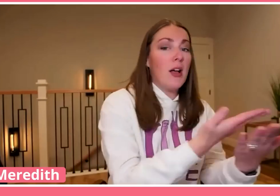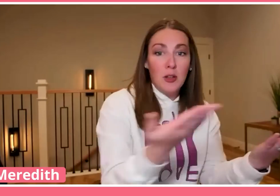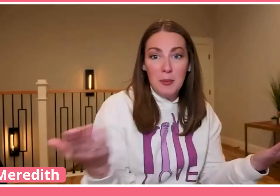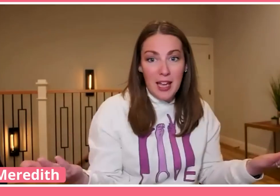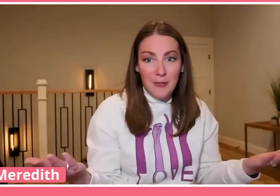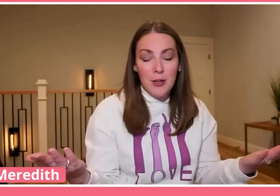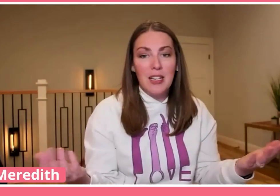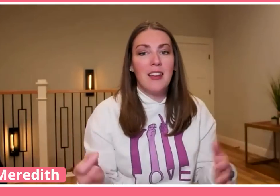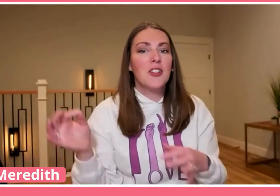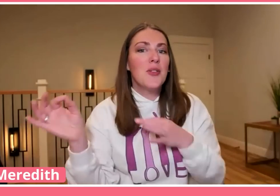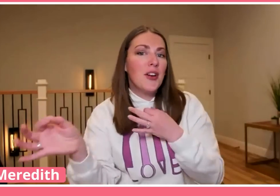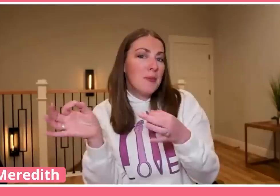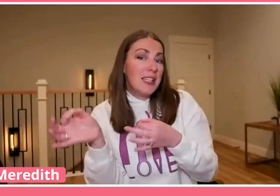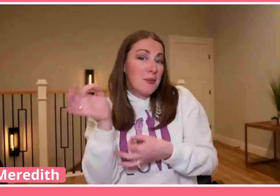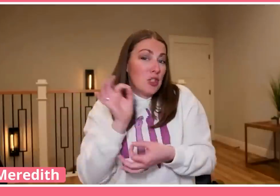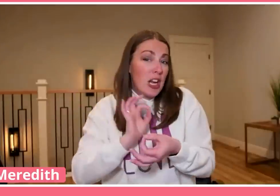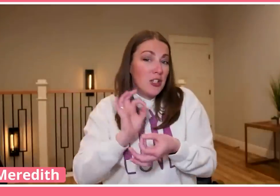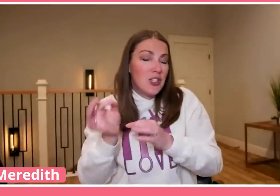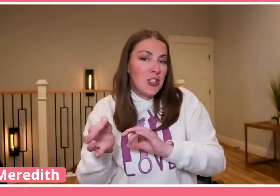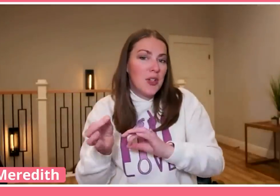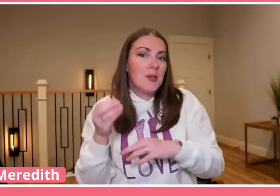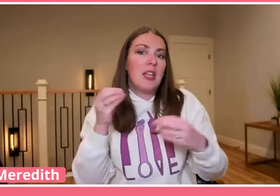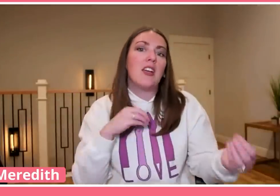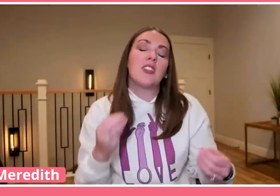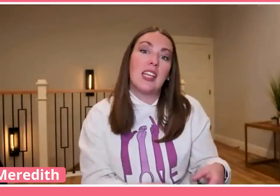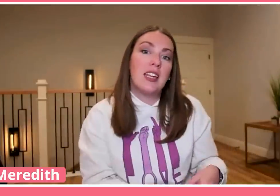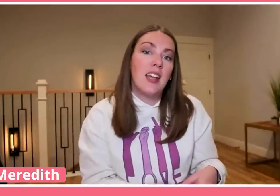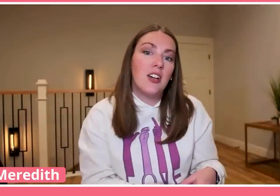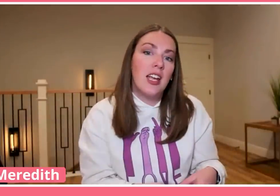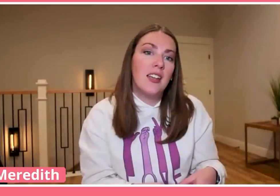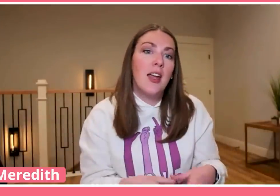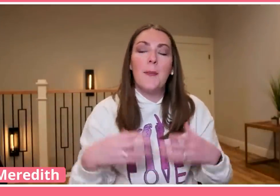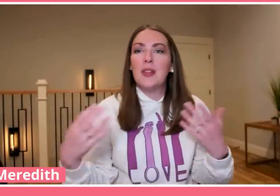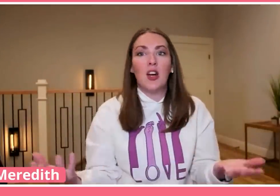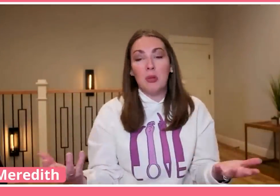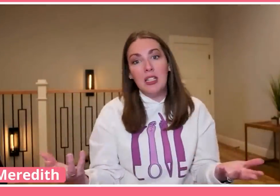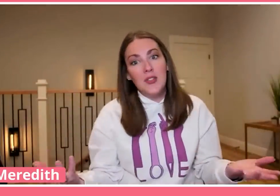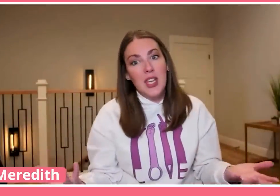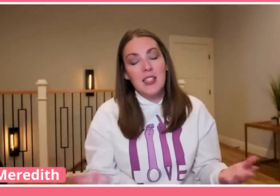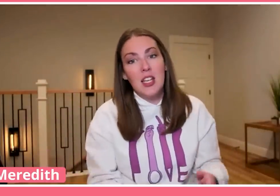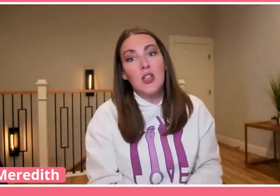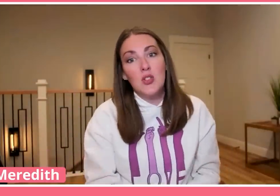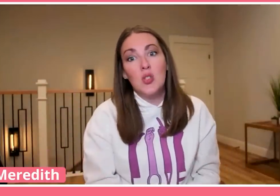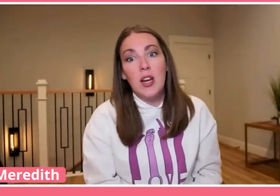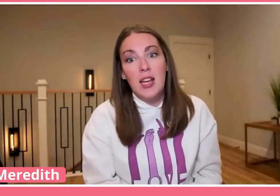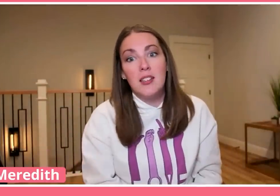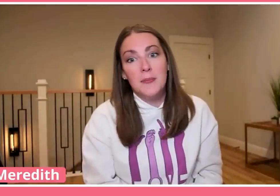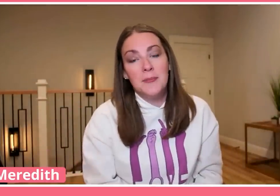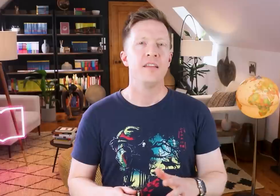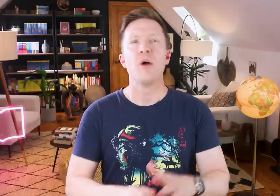welcoming everybody there. So there can be some changes to it, depending on the setting that you're in. But there are plenty of signs that use just one hand. Now,